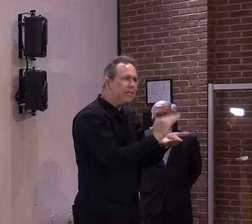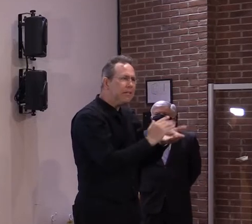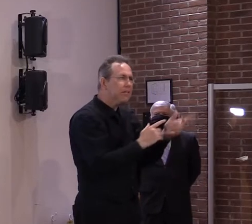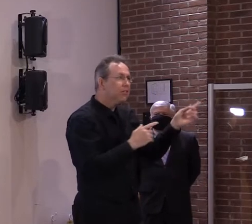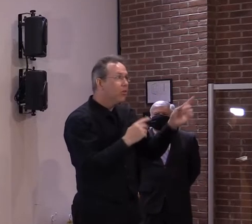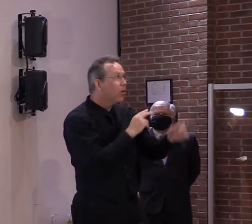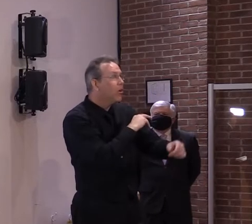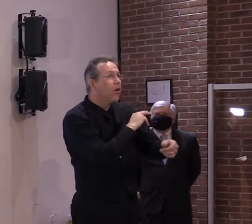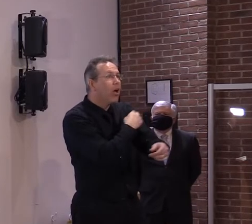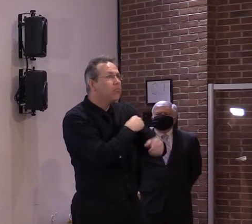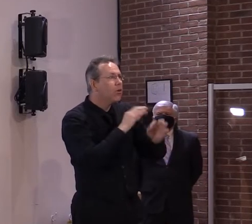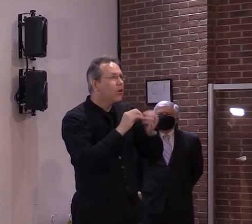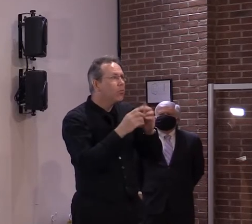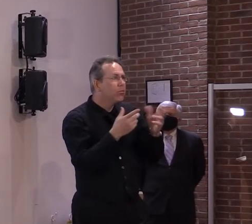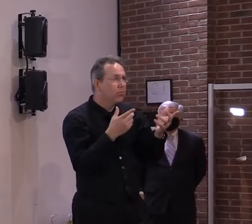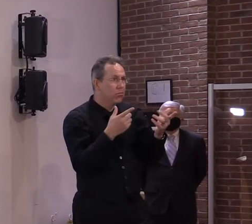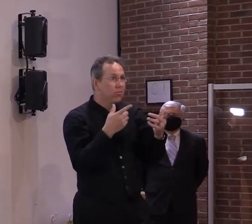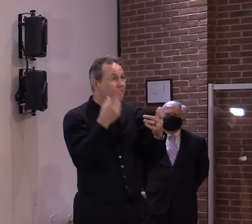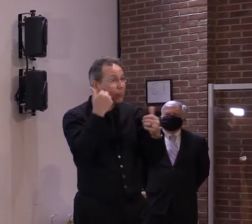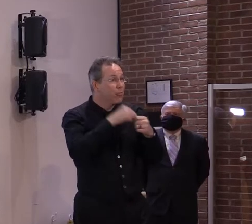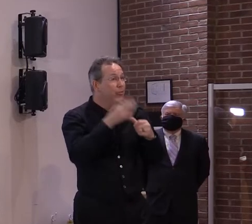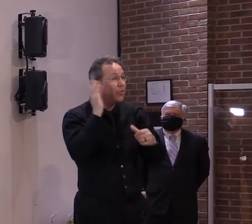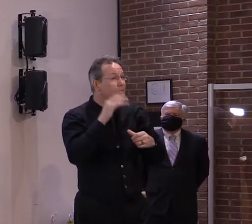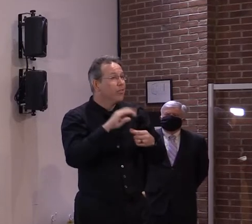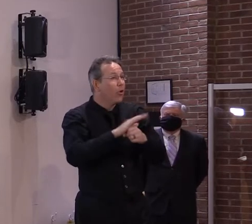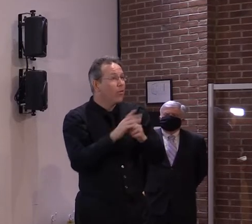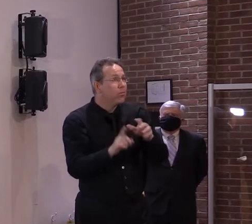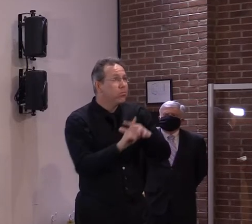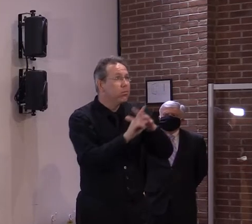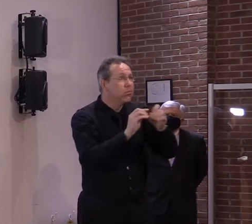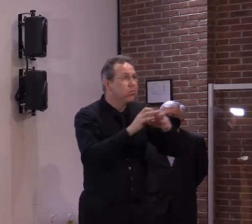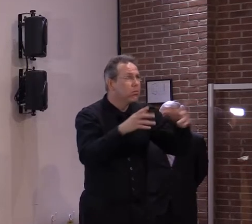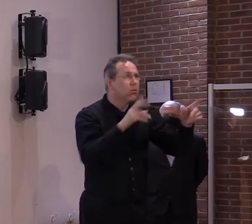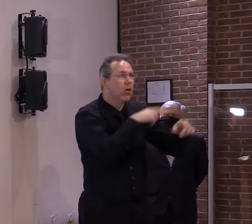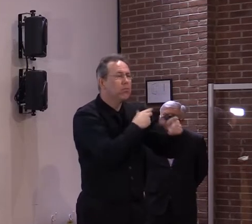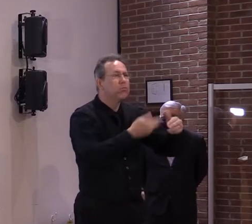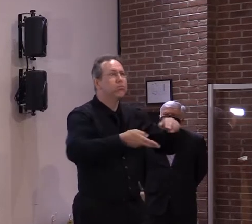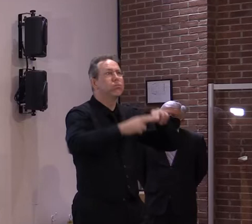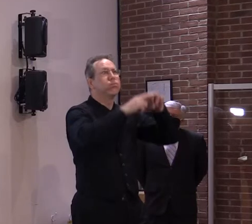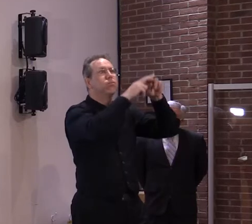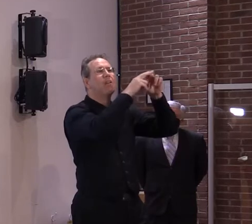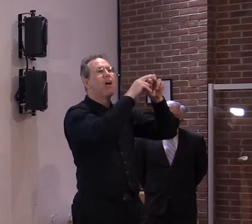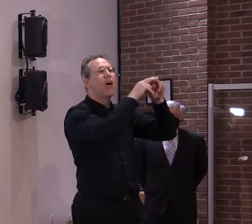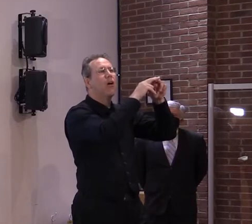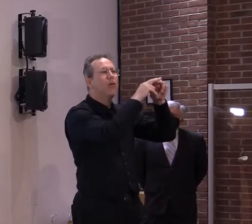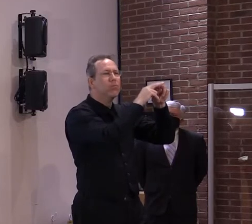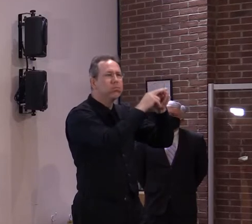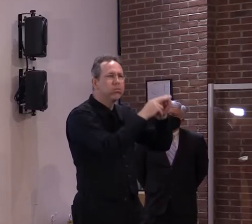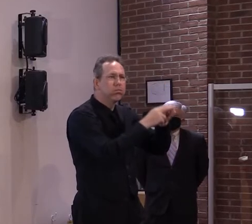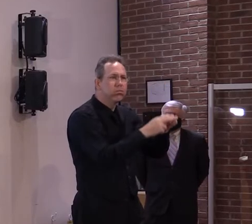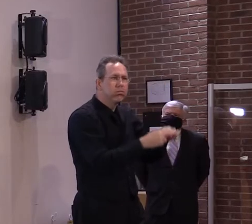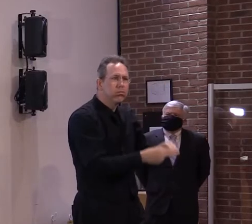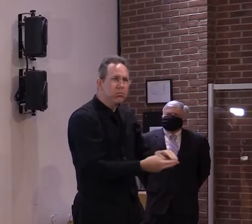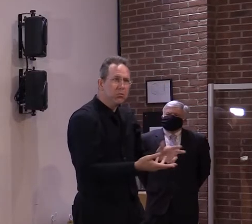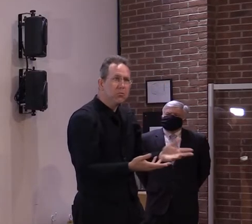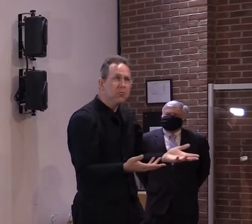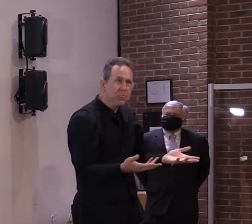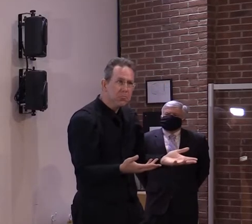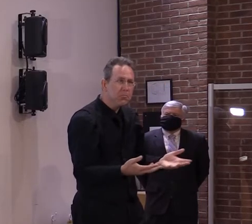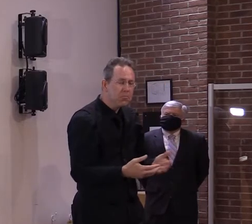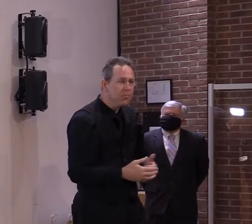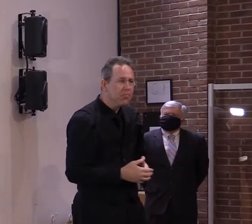a tremendous decrease over the last couple of months, and we're at a point now where things are leveled out and